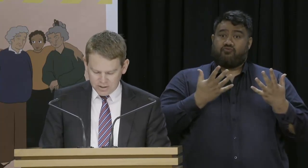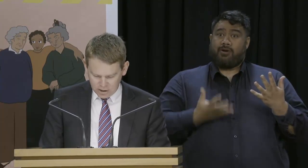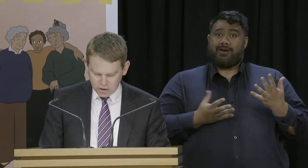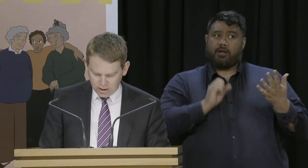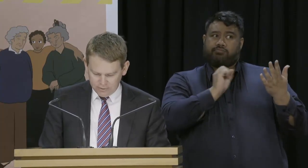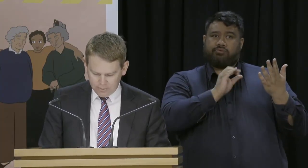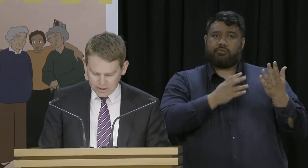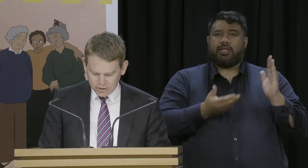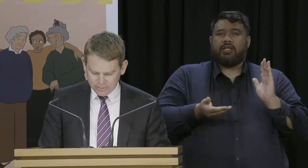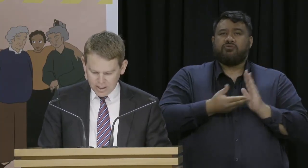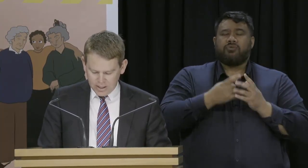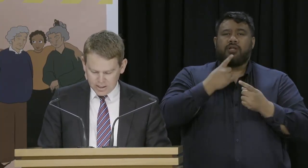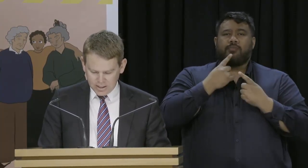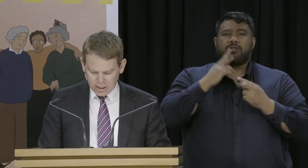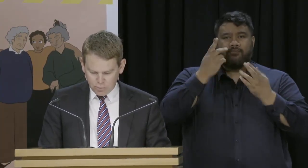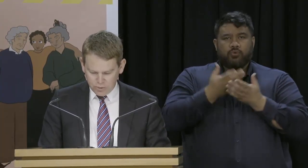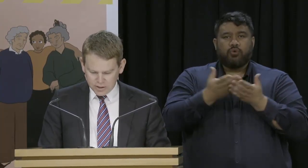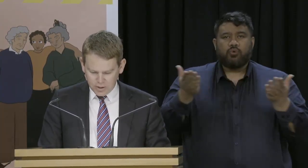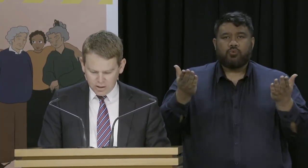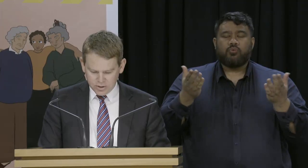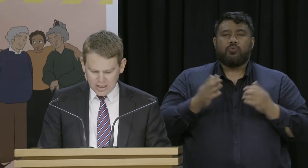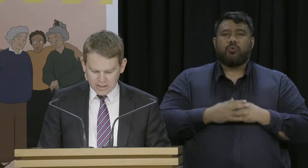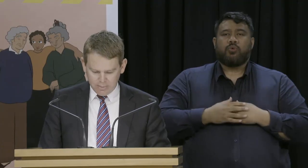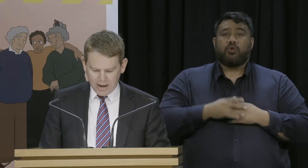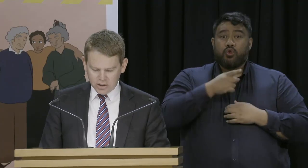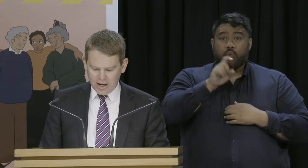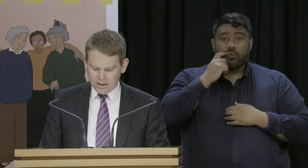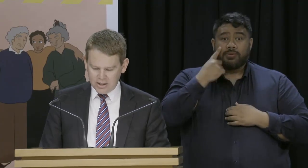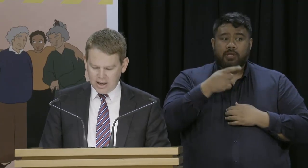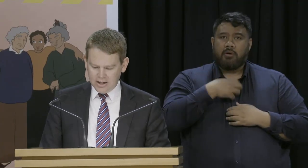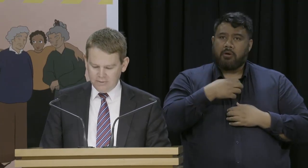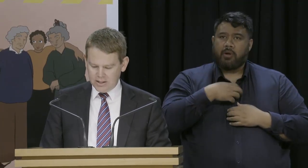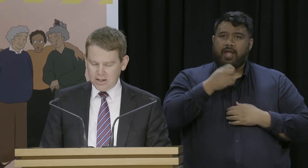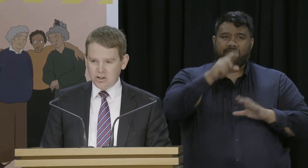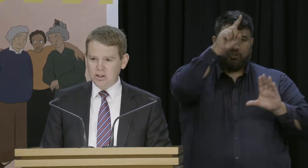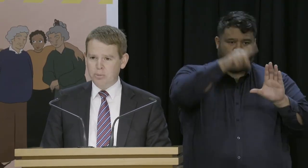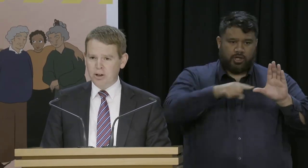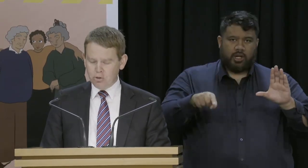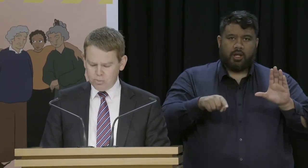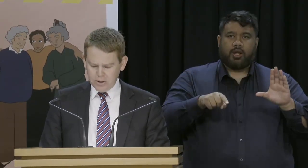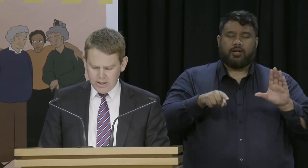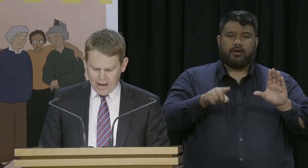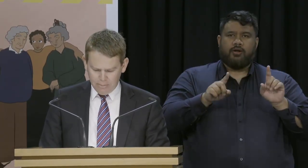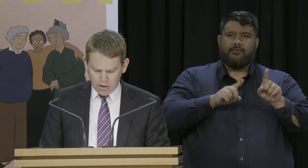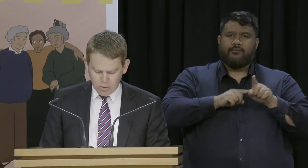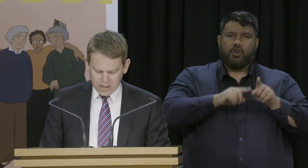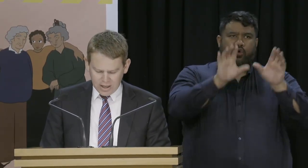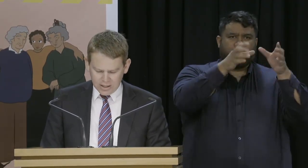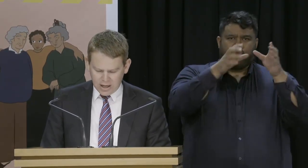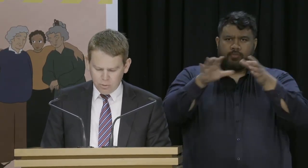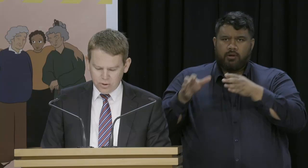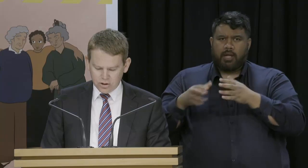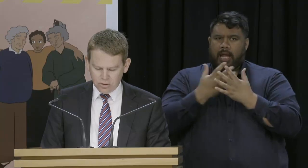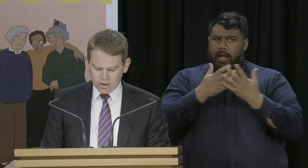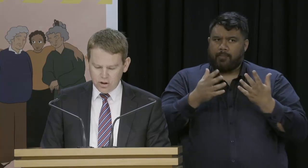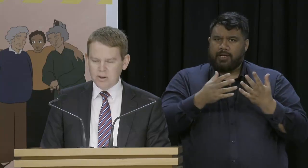bit of additional information to the dashboard this week. You'll see there's a bar chart indicating vaccinations by group, by week, and